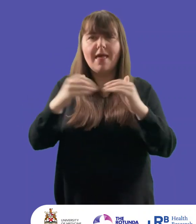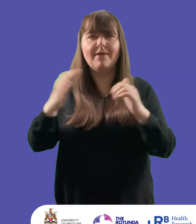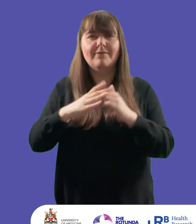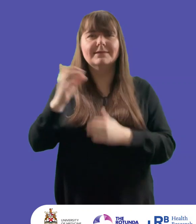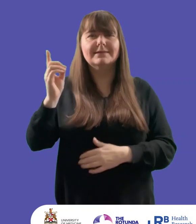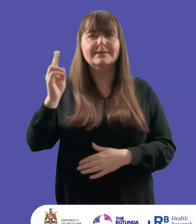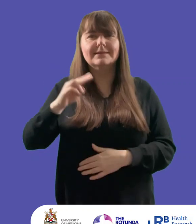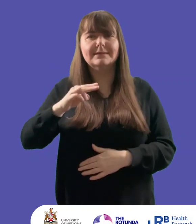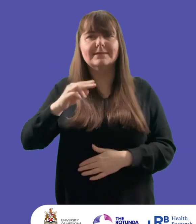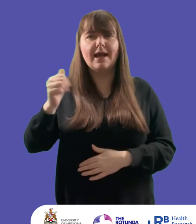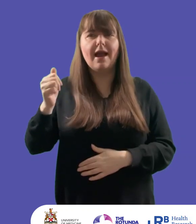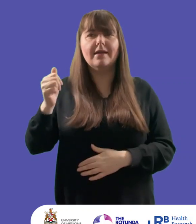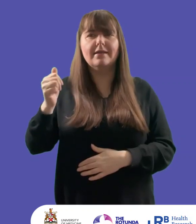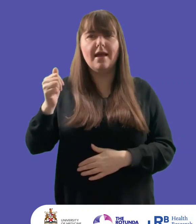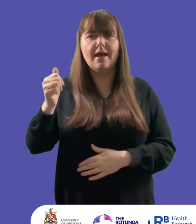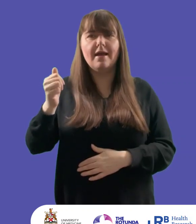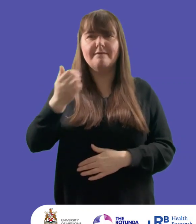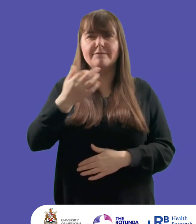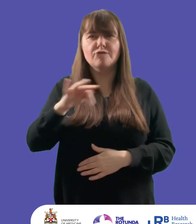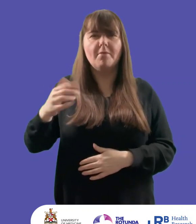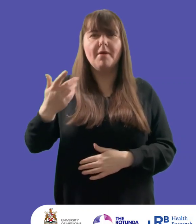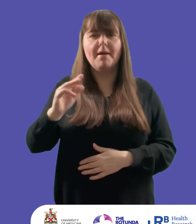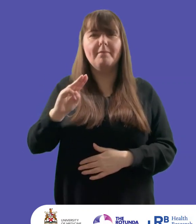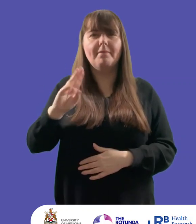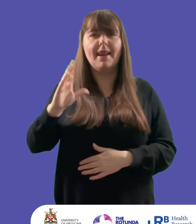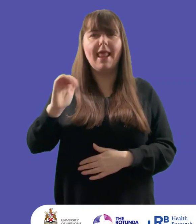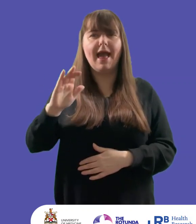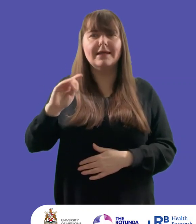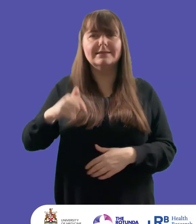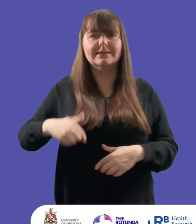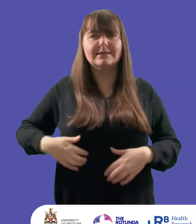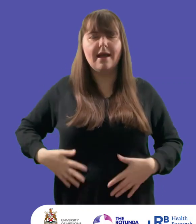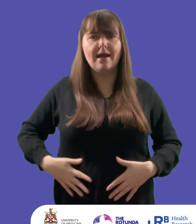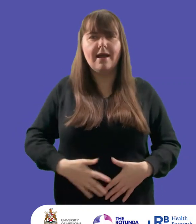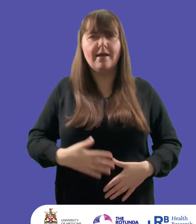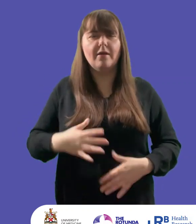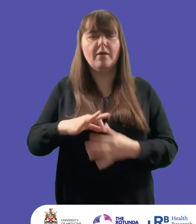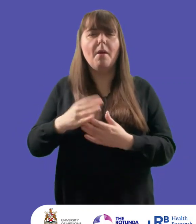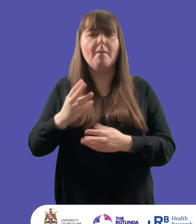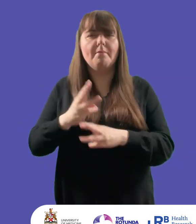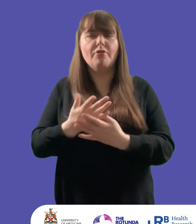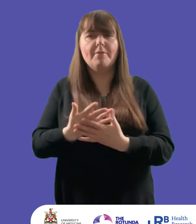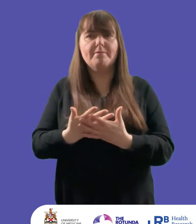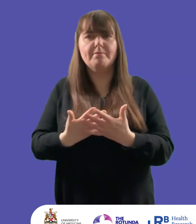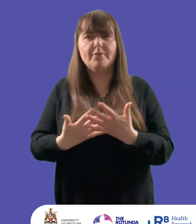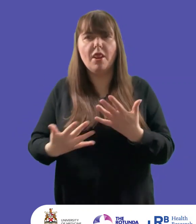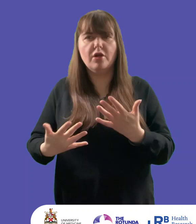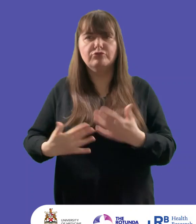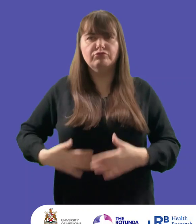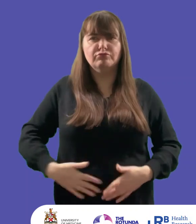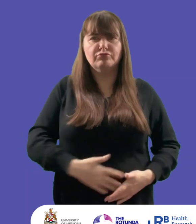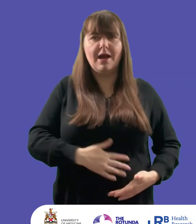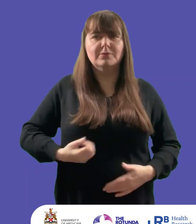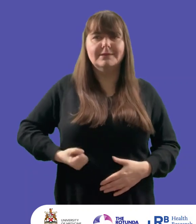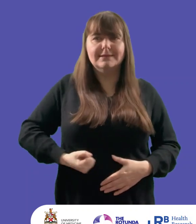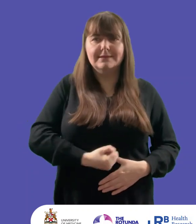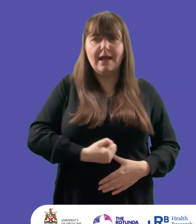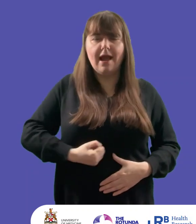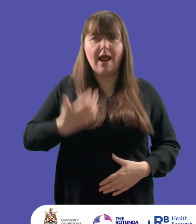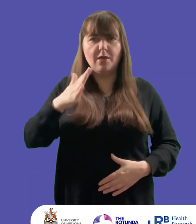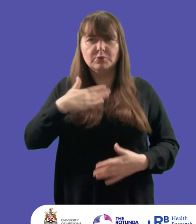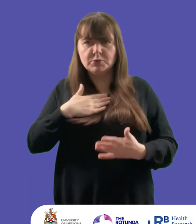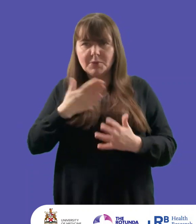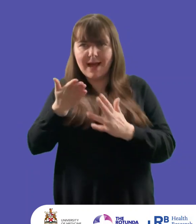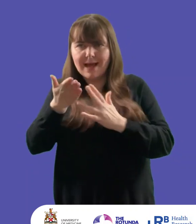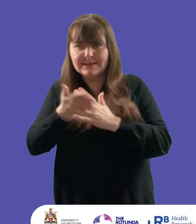DNA fragments released from the placenta that are present in the mother's blood. The ultrasound scan allows us to